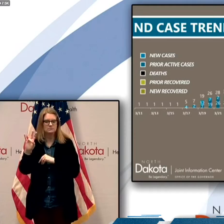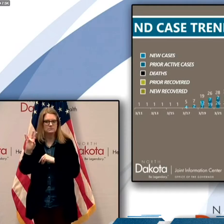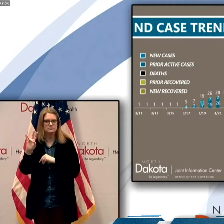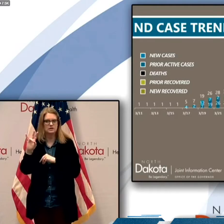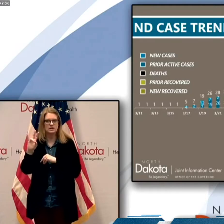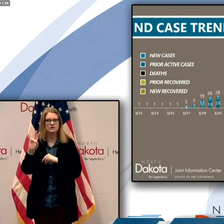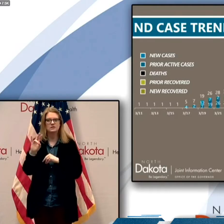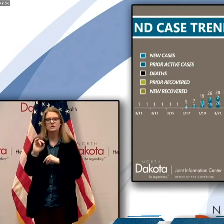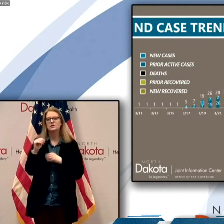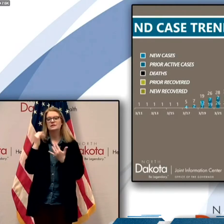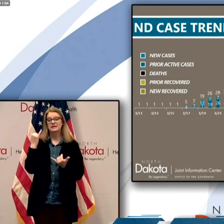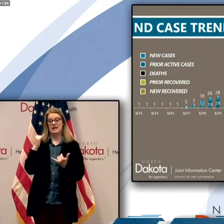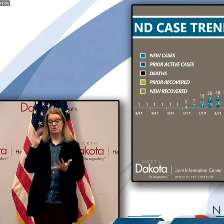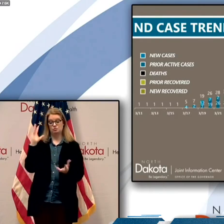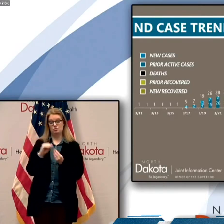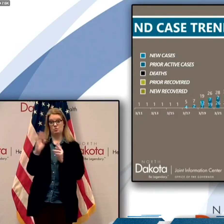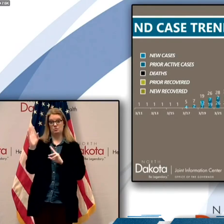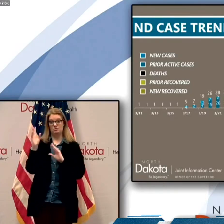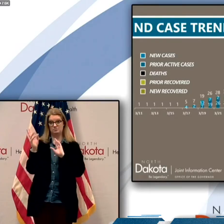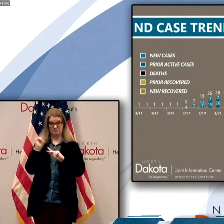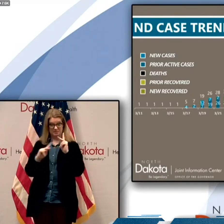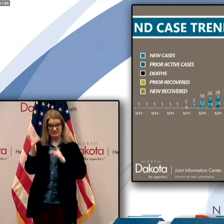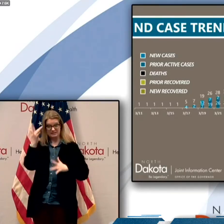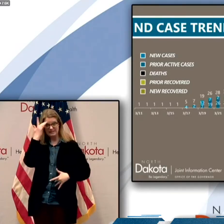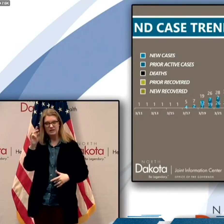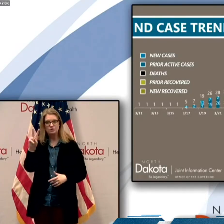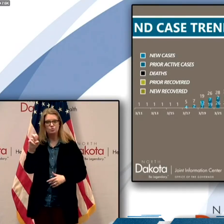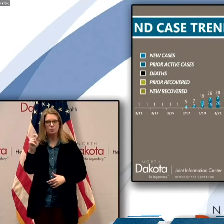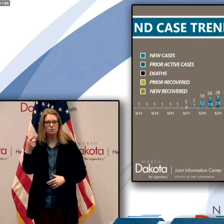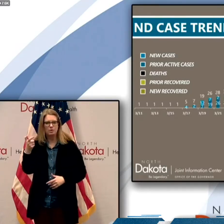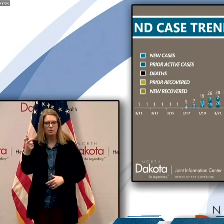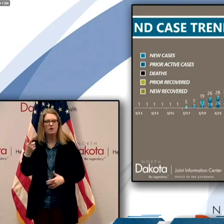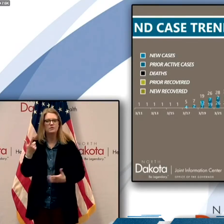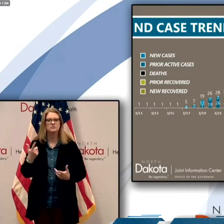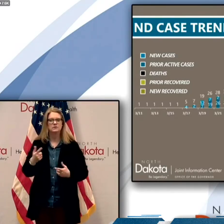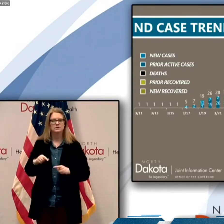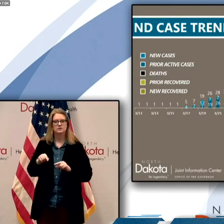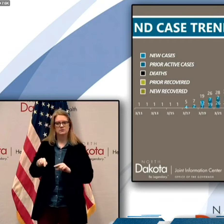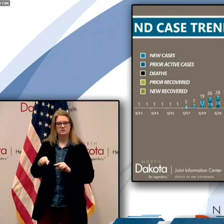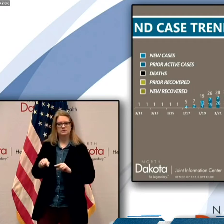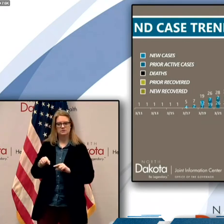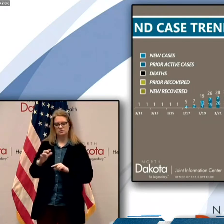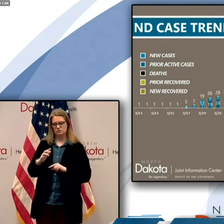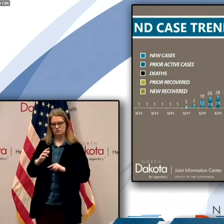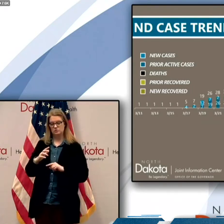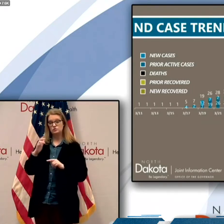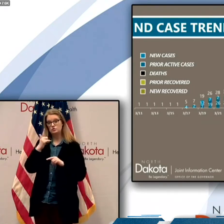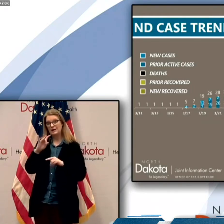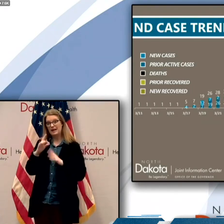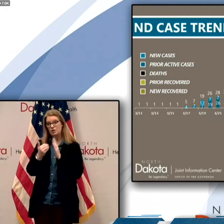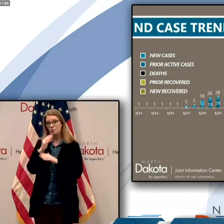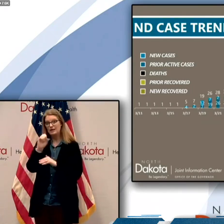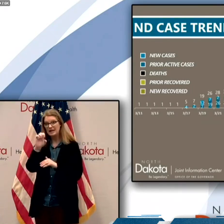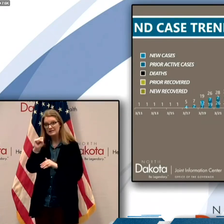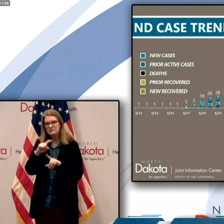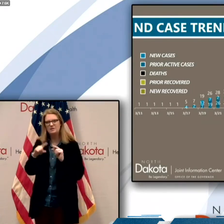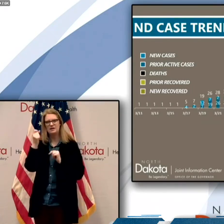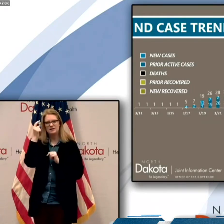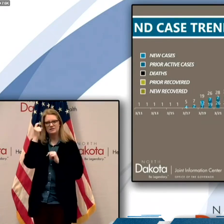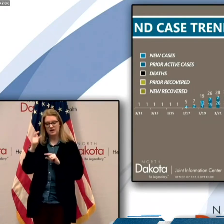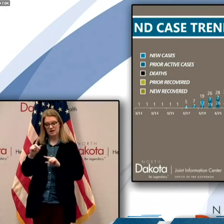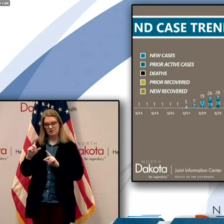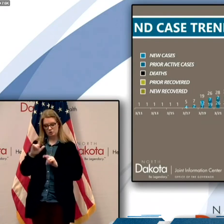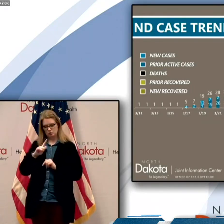we're at now, to 221, because we had all those we had 28 new cases, but we had 21 recoveries, so